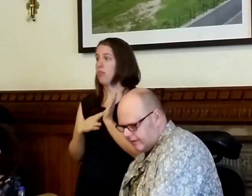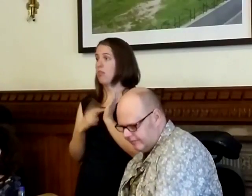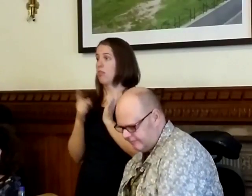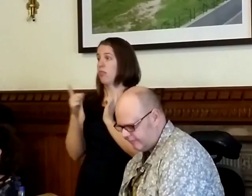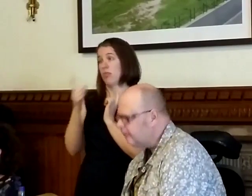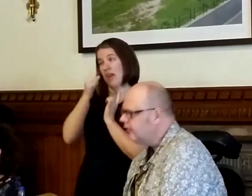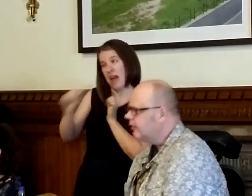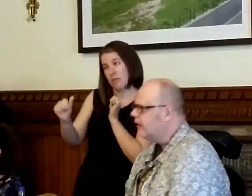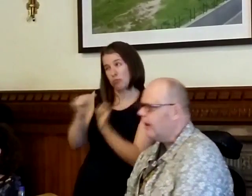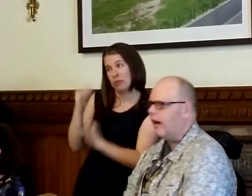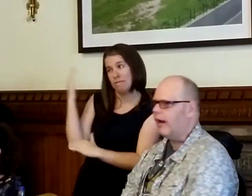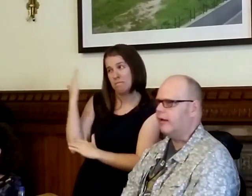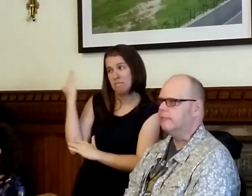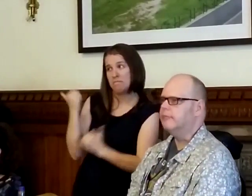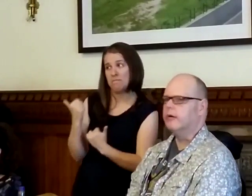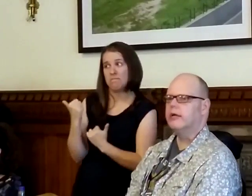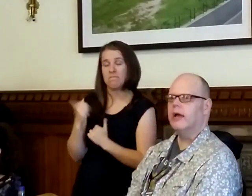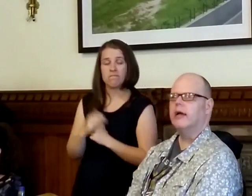Make it brief.